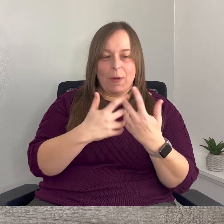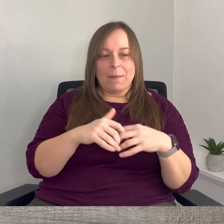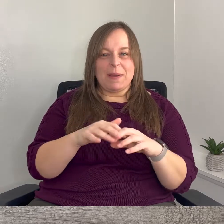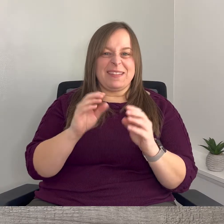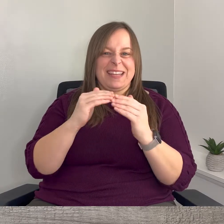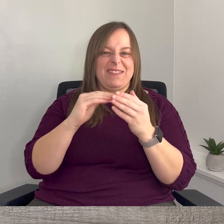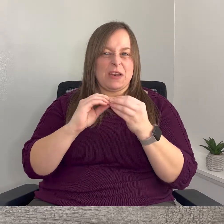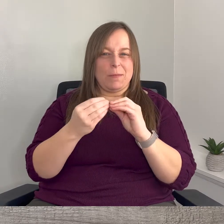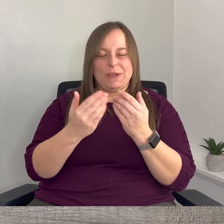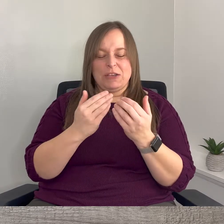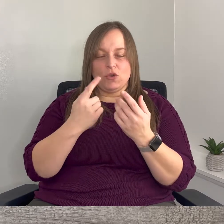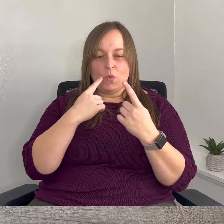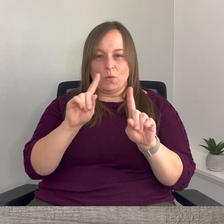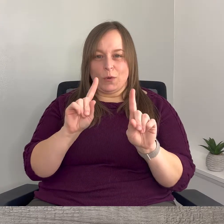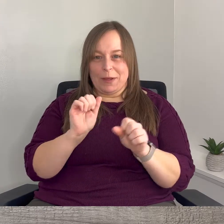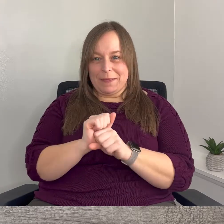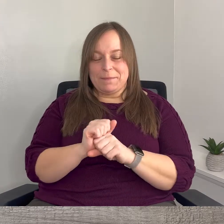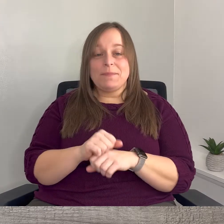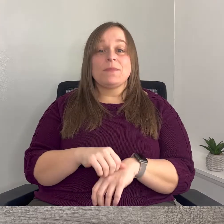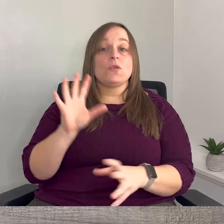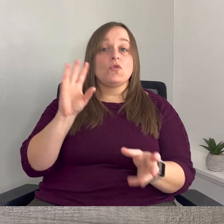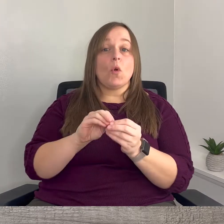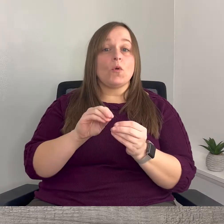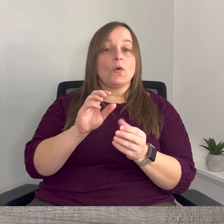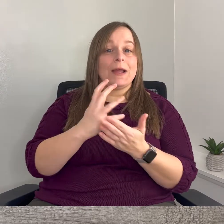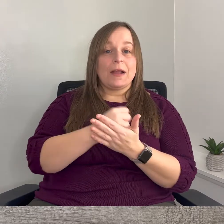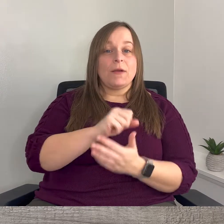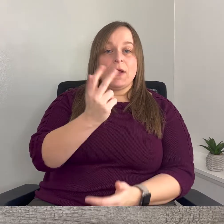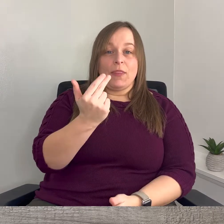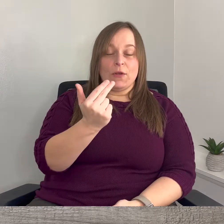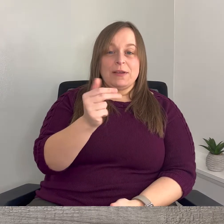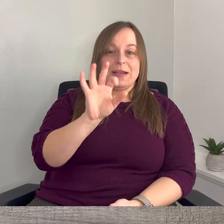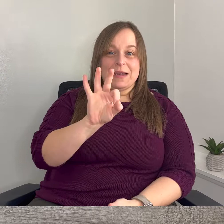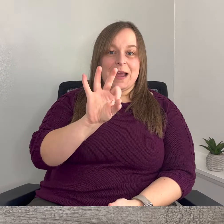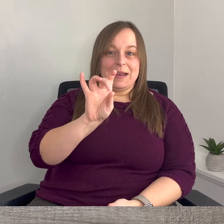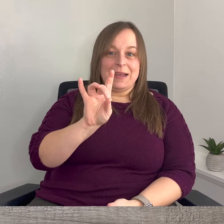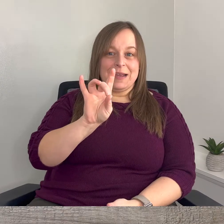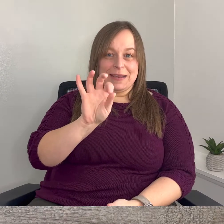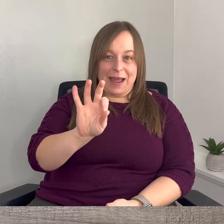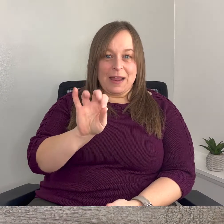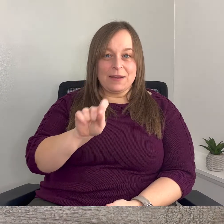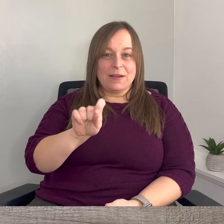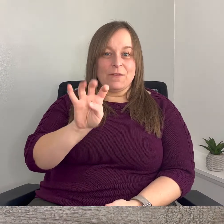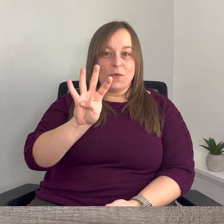work out that way, but I just like even numbers. And our total income was